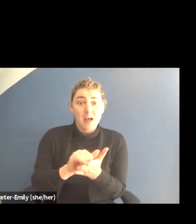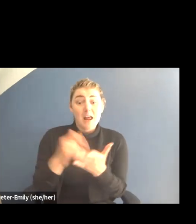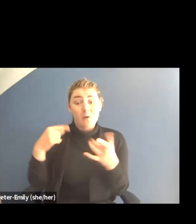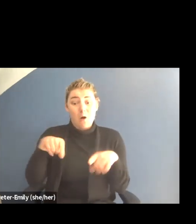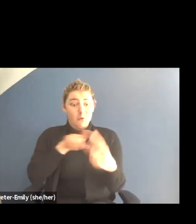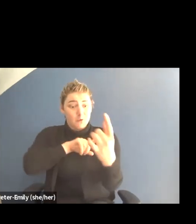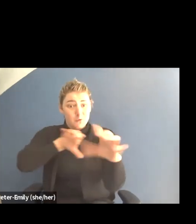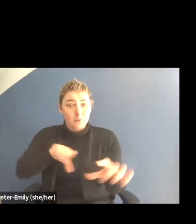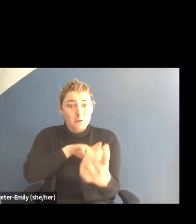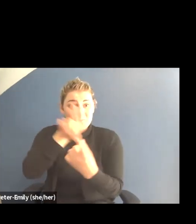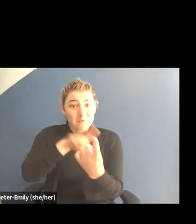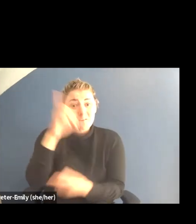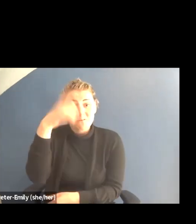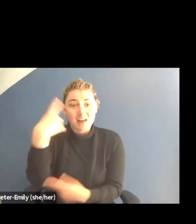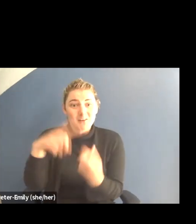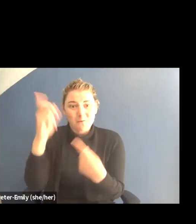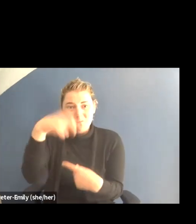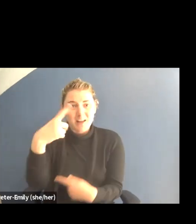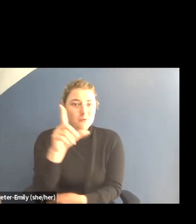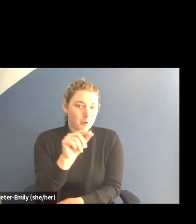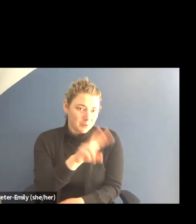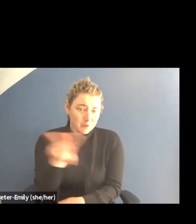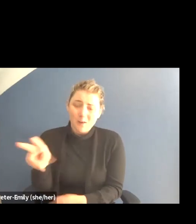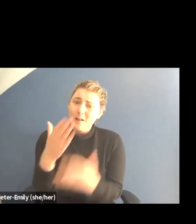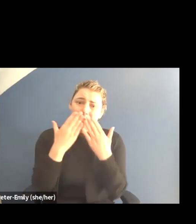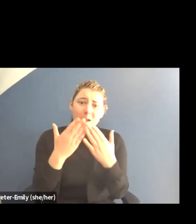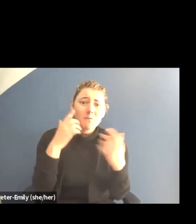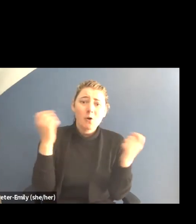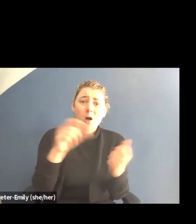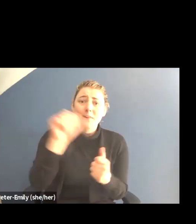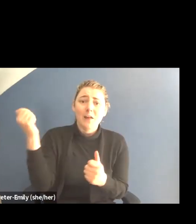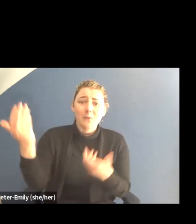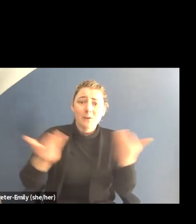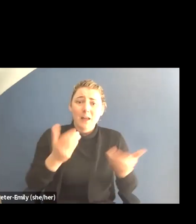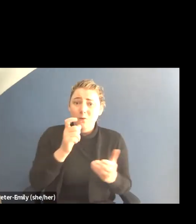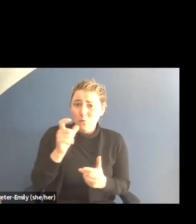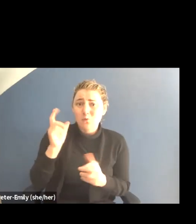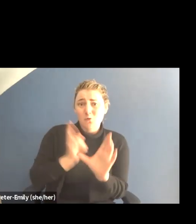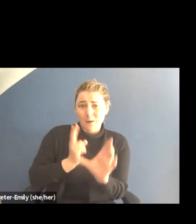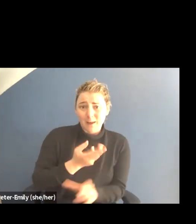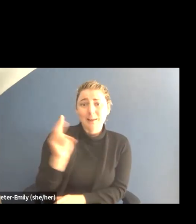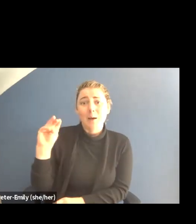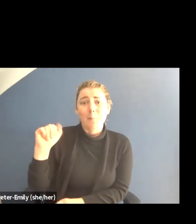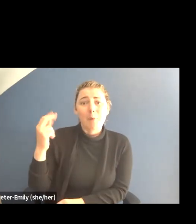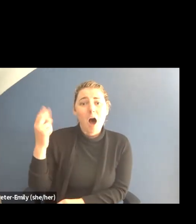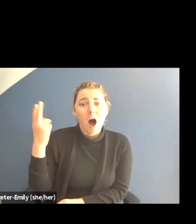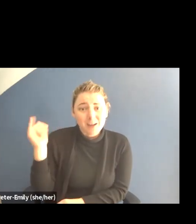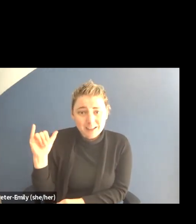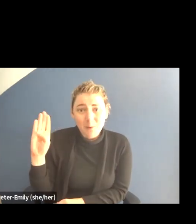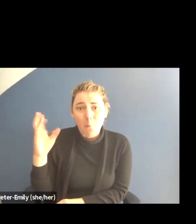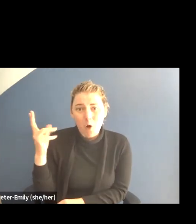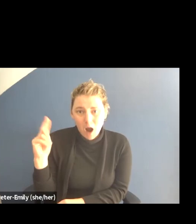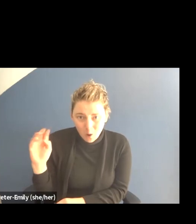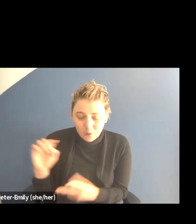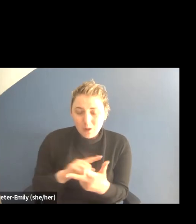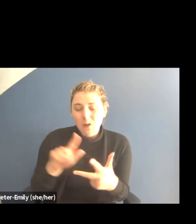Face-to-Face 2022. Also, a special thank you to all of our other guests who joined us today, Mahogany Brown, Karen Brooks Hopkins, and Laura